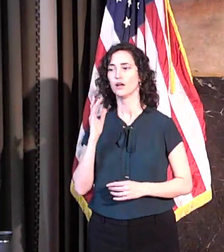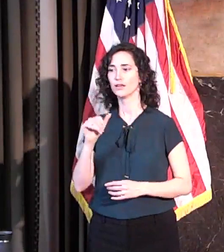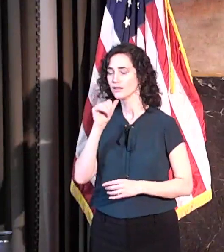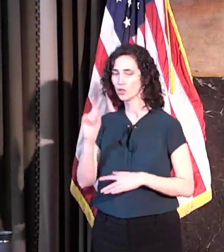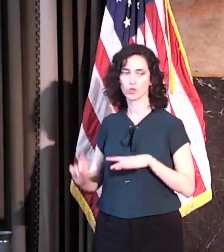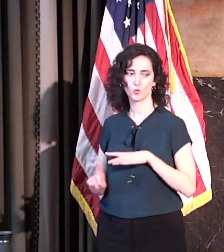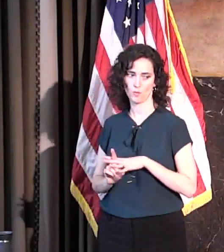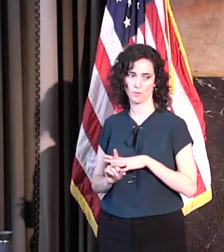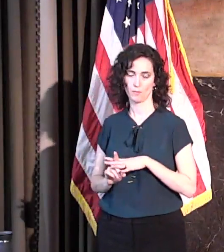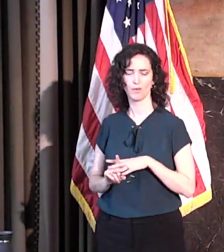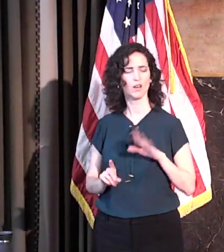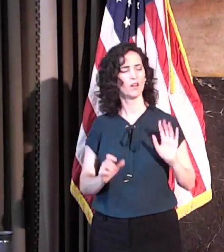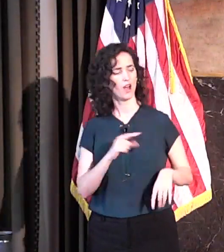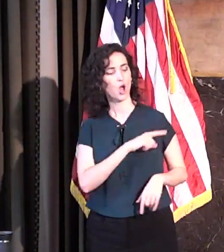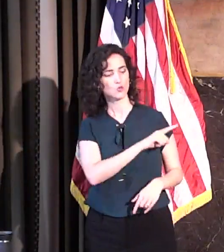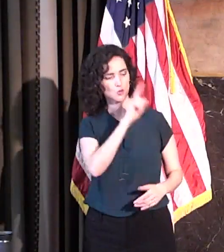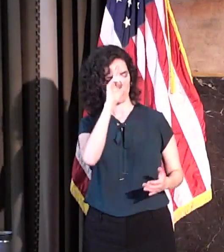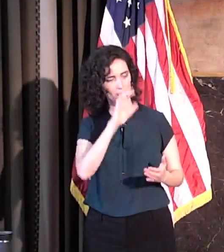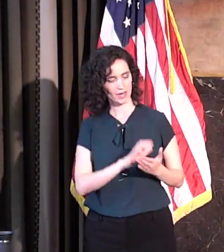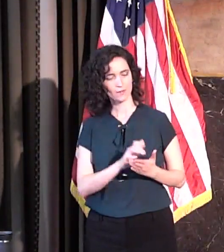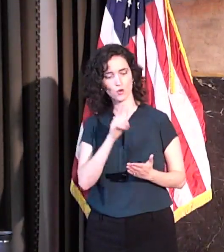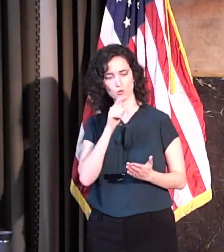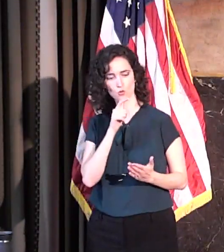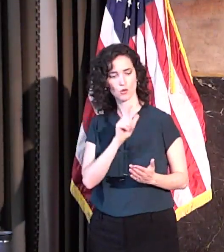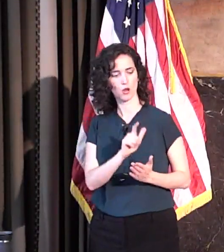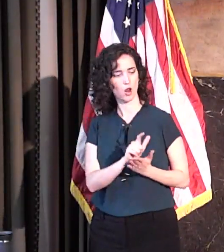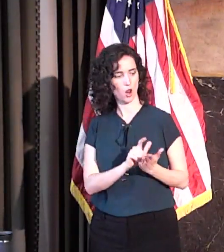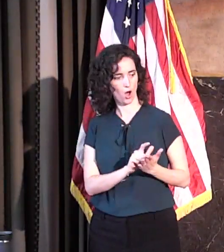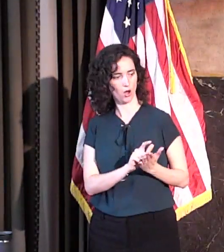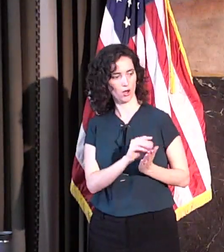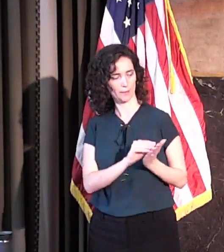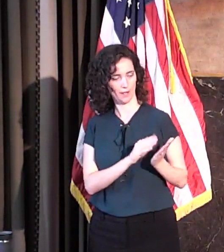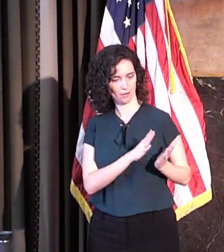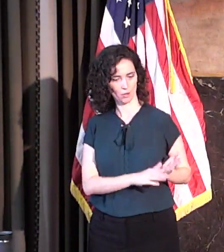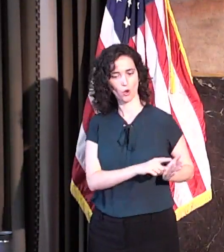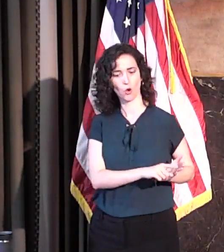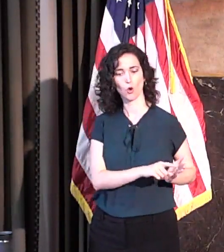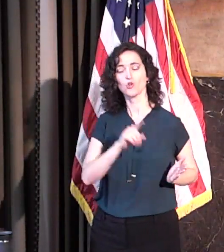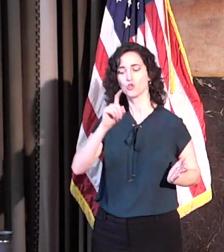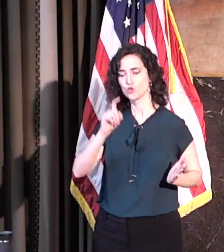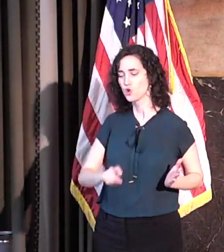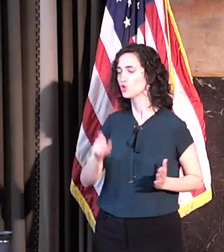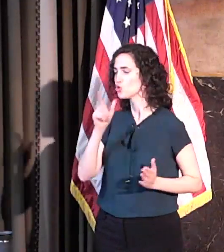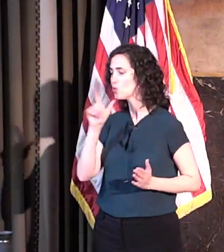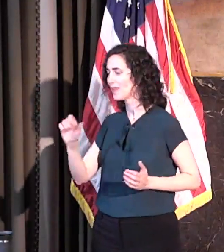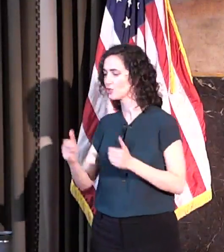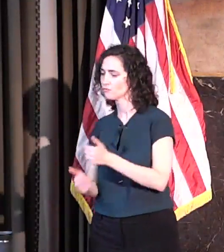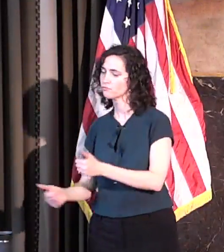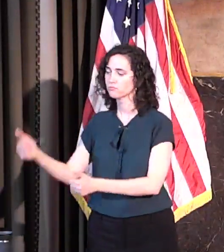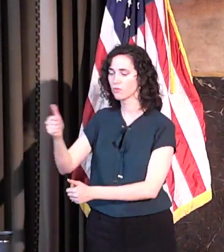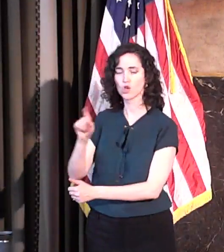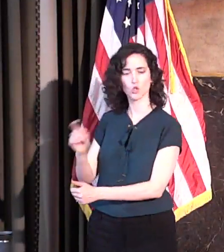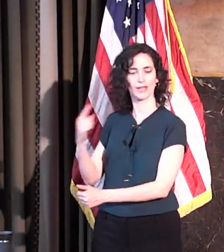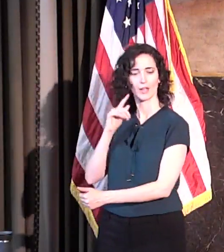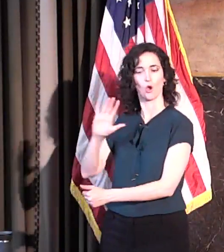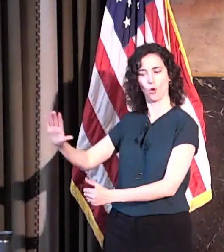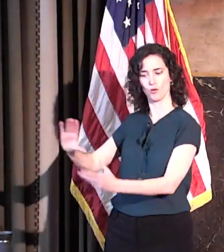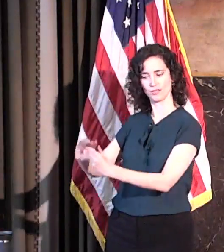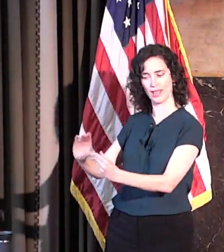believe lawmakers need to hear and then deserve to hear from LSU officials like Coach O and Scott Woodward,